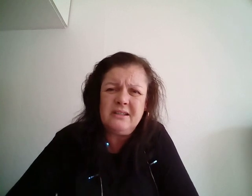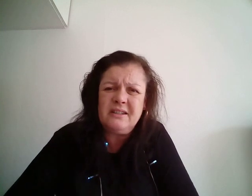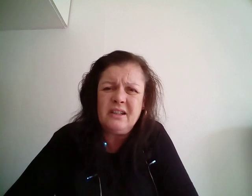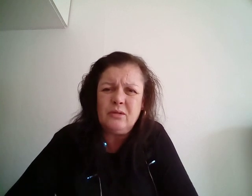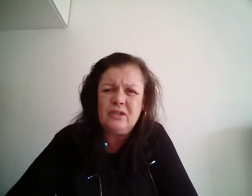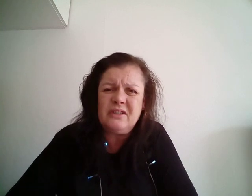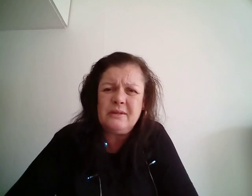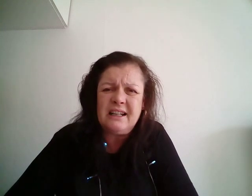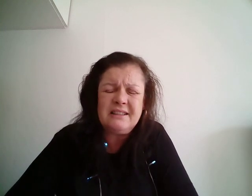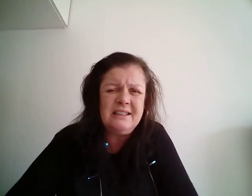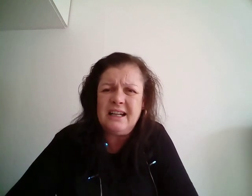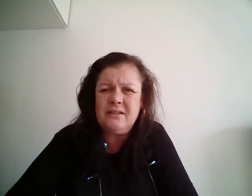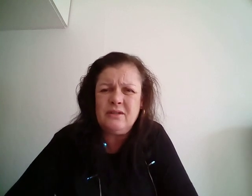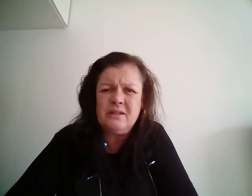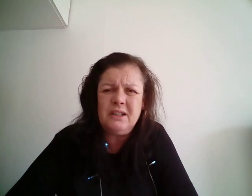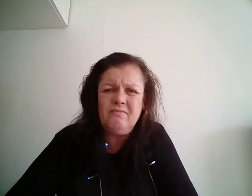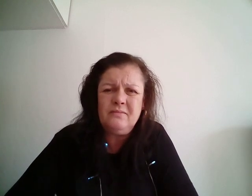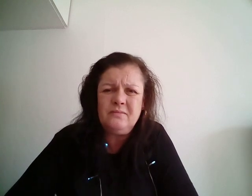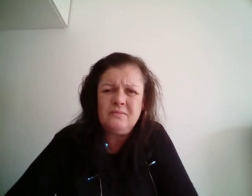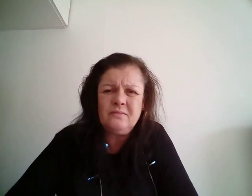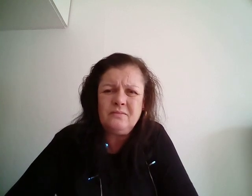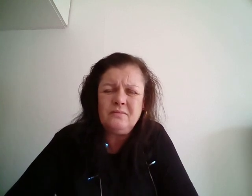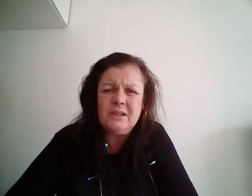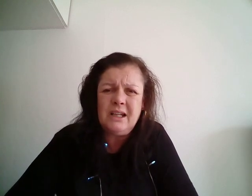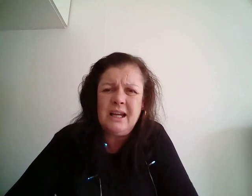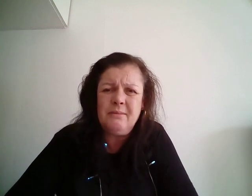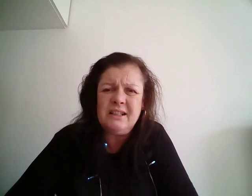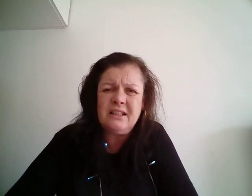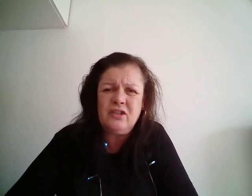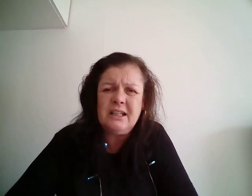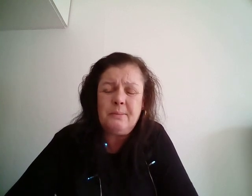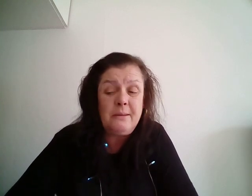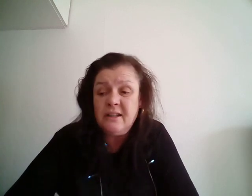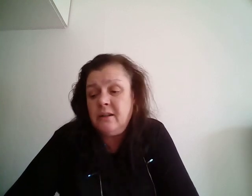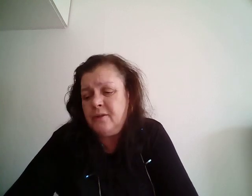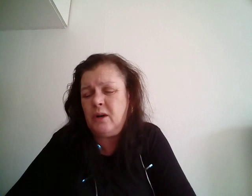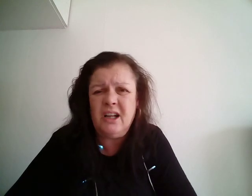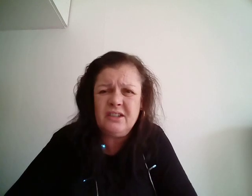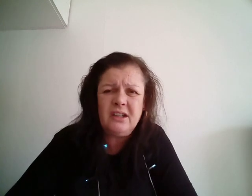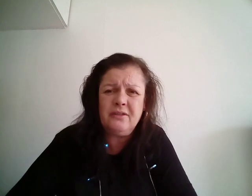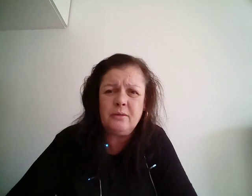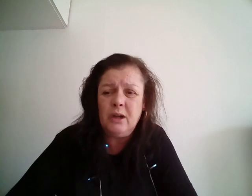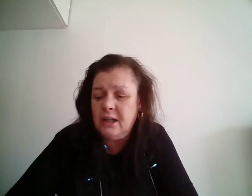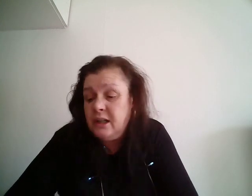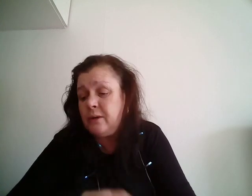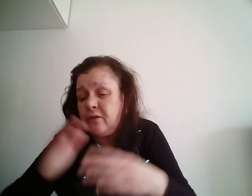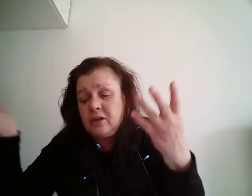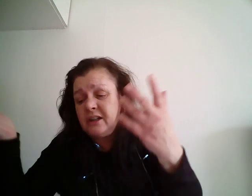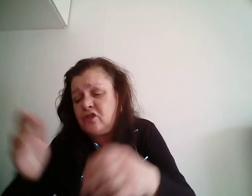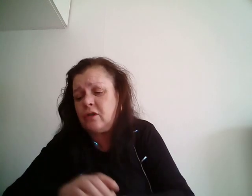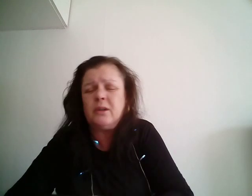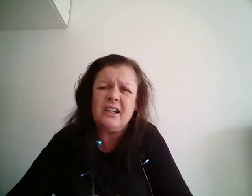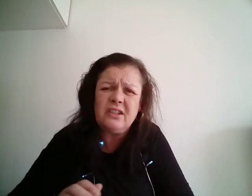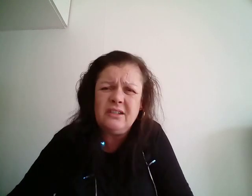Is it soldiers who are standing down or something? Okay, my delicious little babies, only from what I heard, only from what I heard. Whether or not it's true or not, I do not